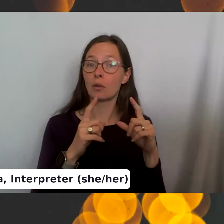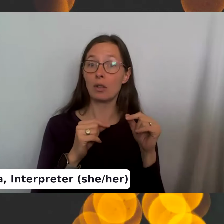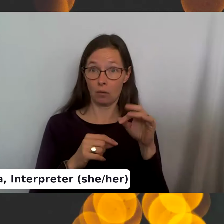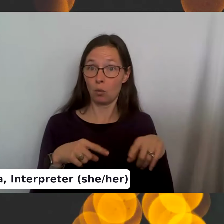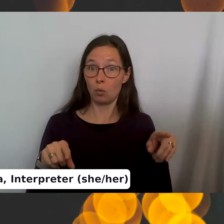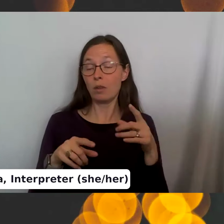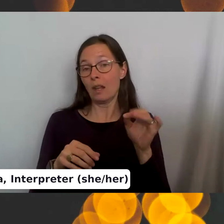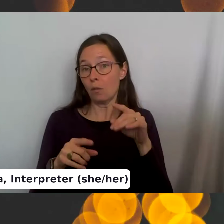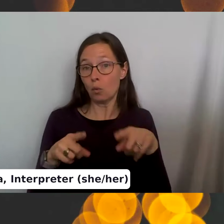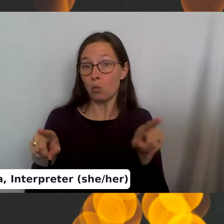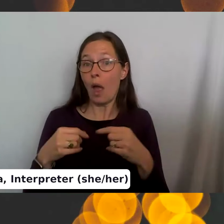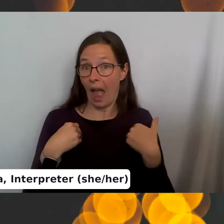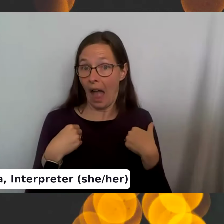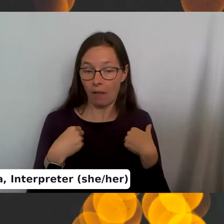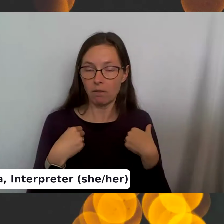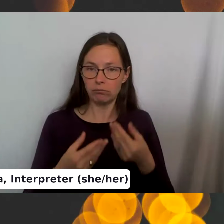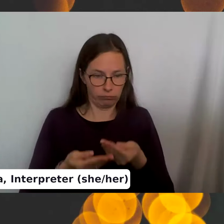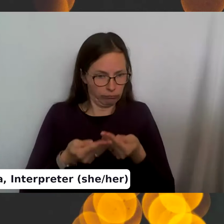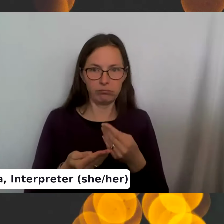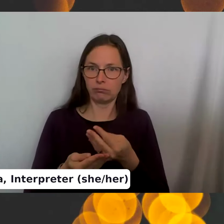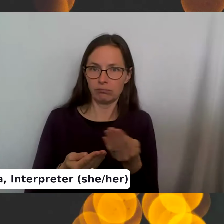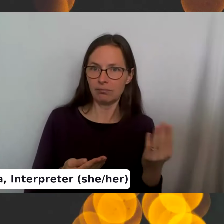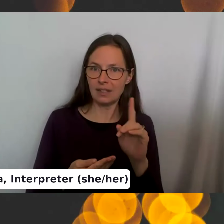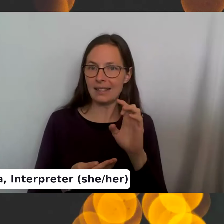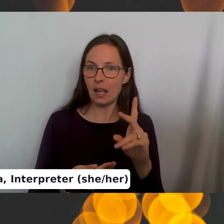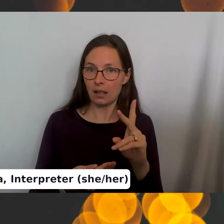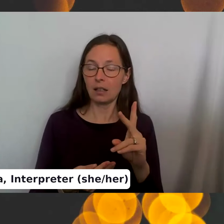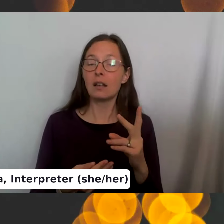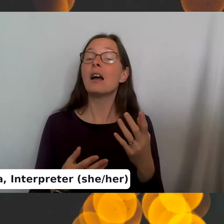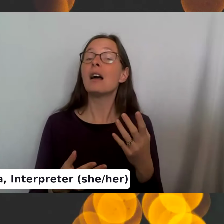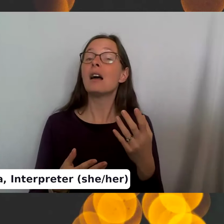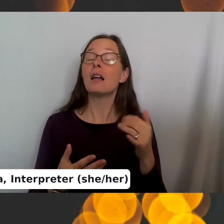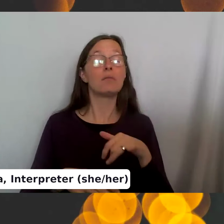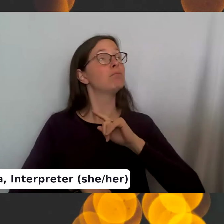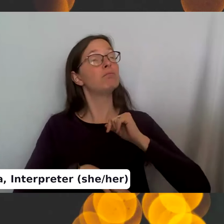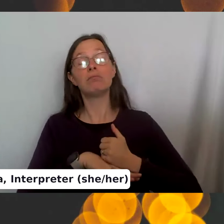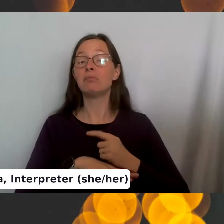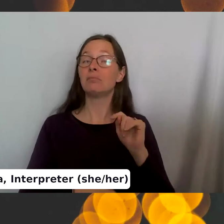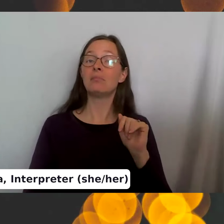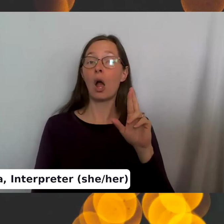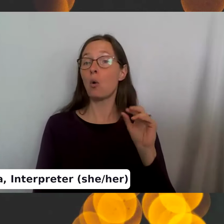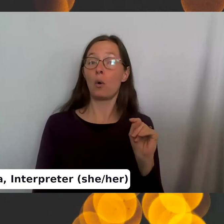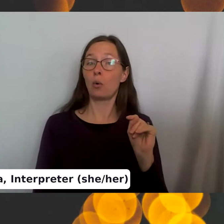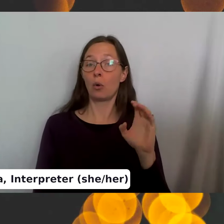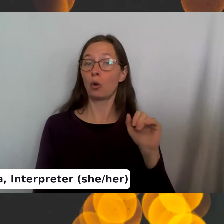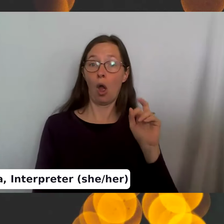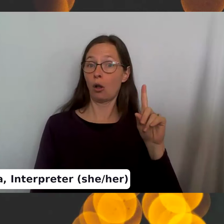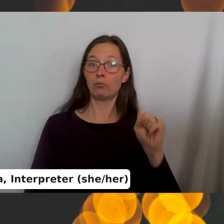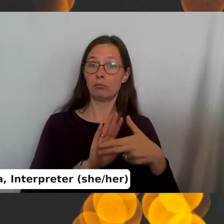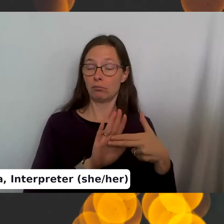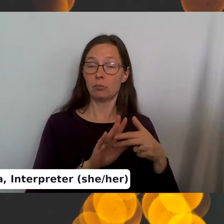deck, that's what we're talking about. Tarot cards as we know it today originated back to